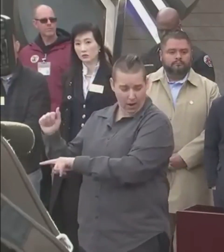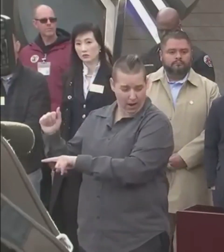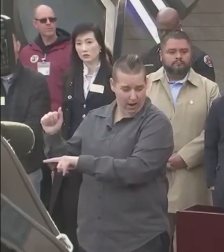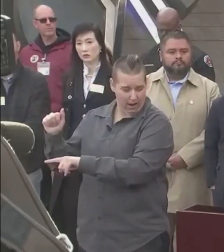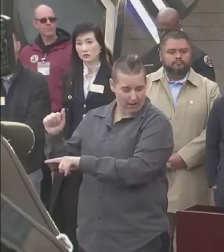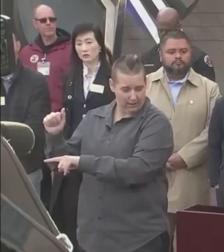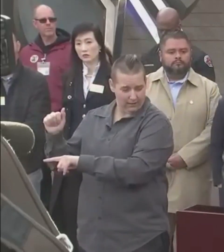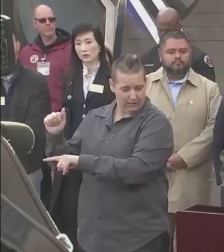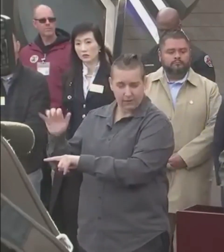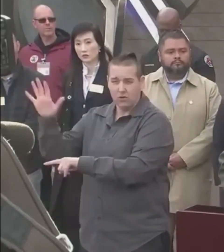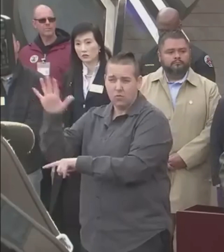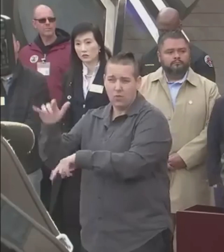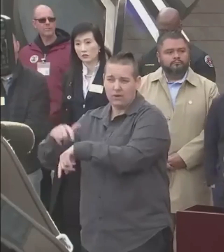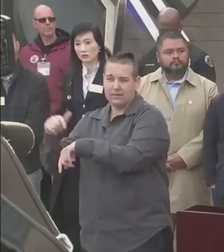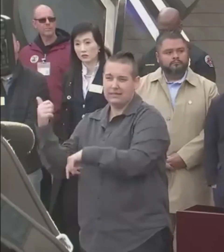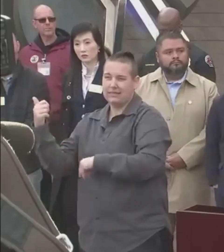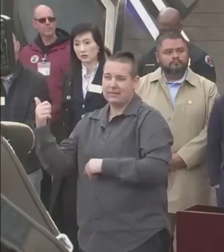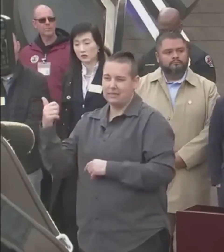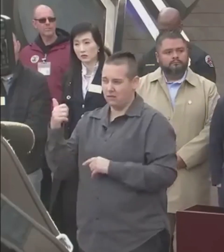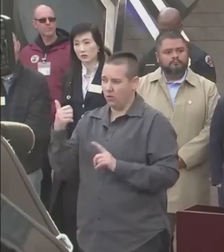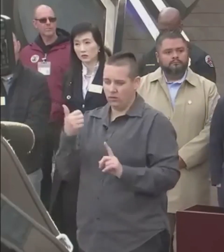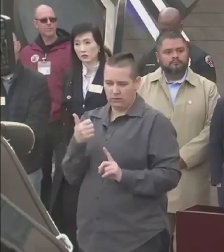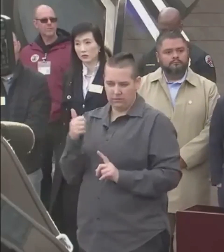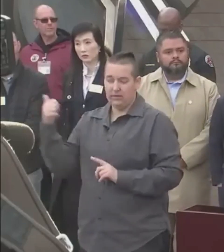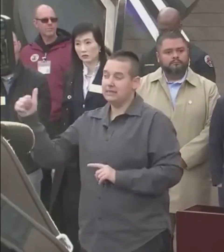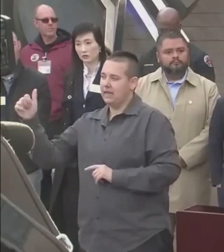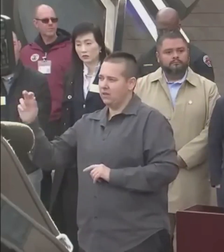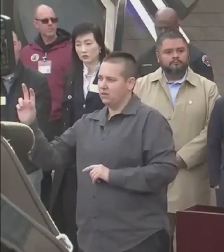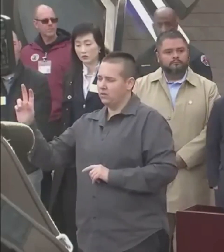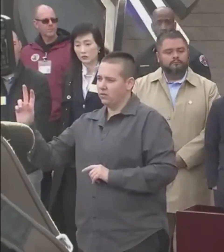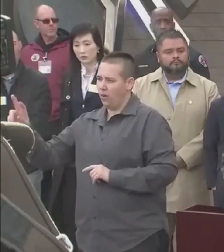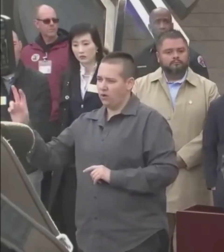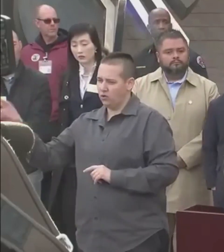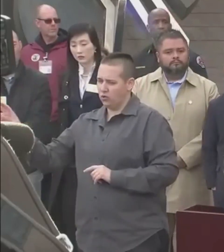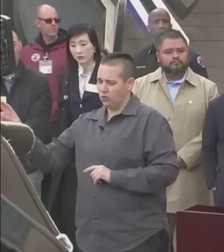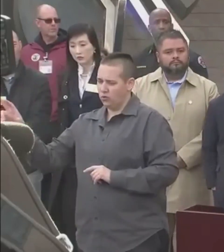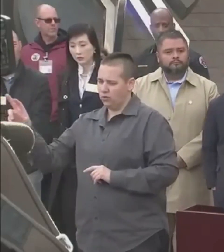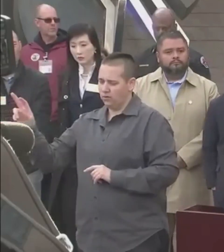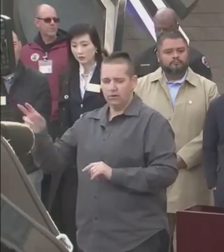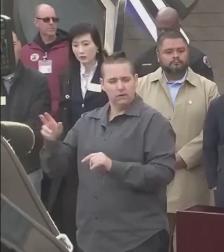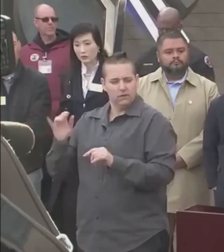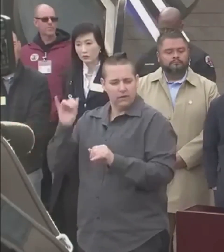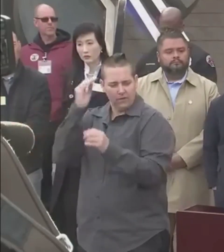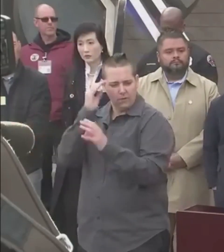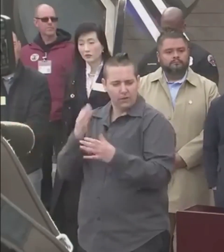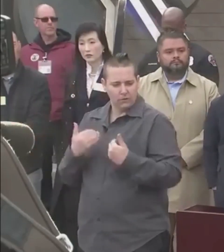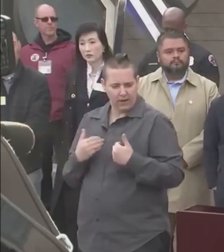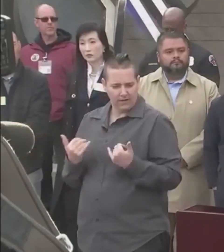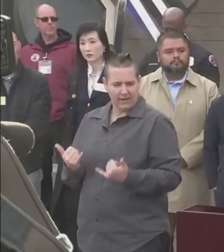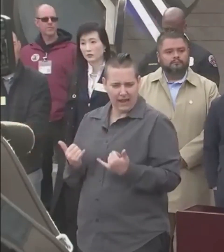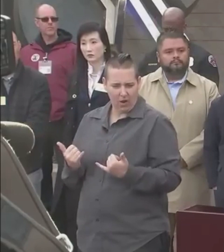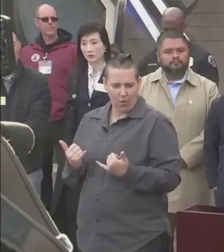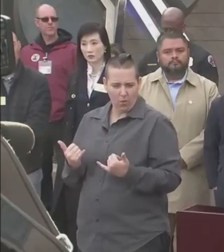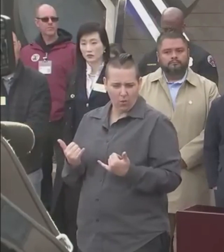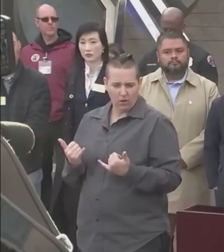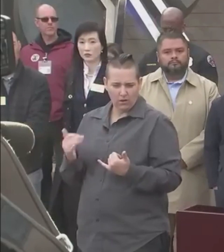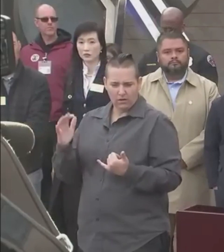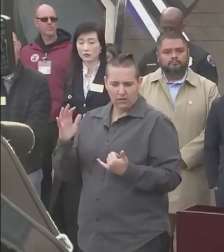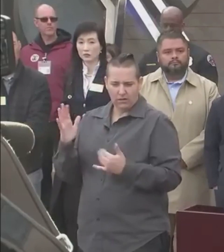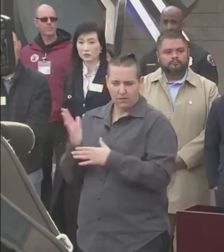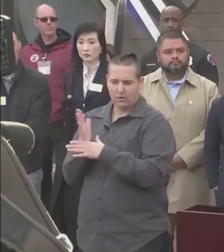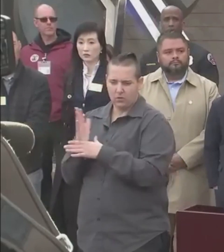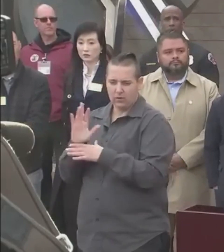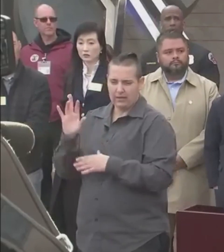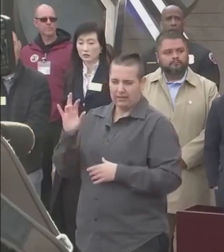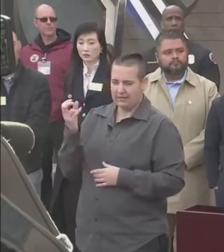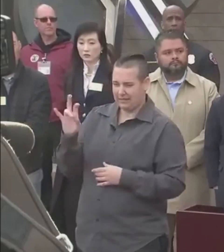presently grieving a silly misfortune. The California Senate Republican Caucus is appealing to God for the families, casualties, and our local